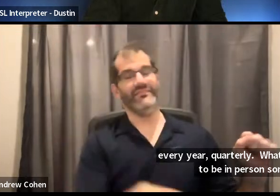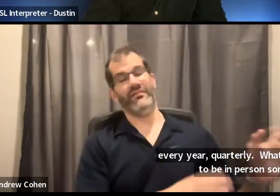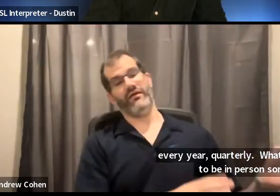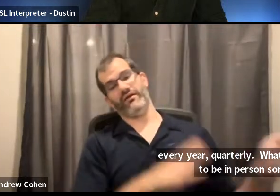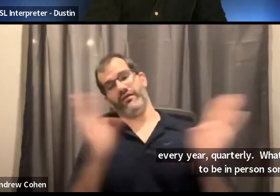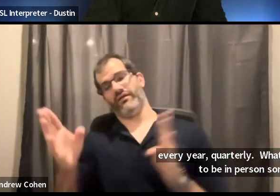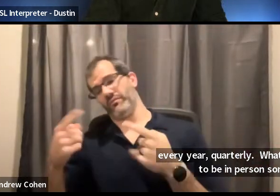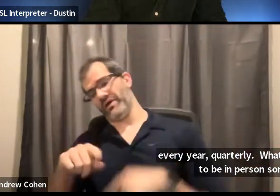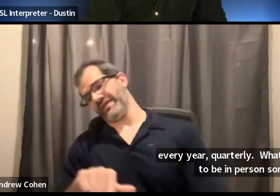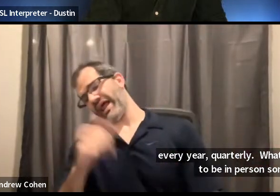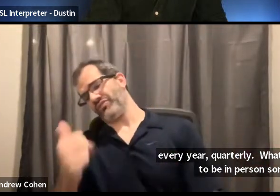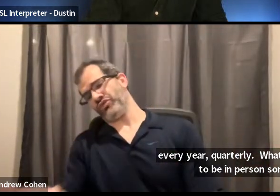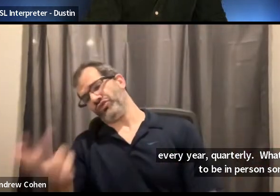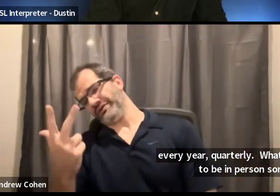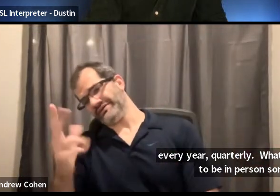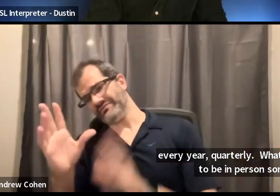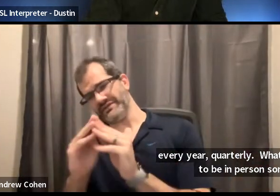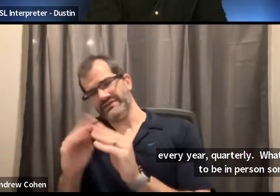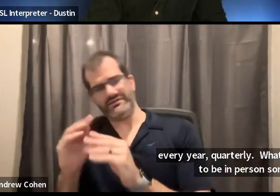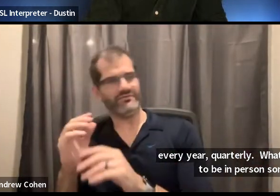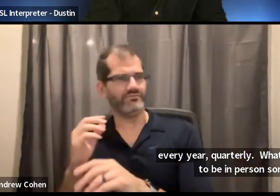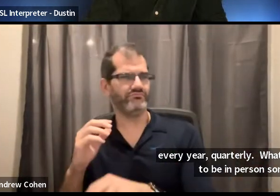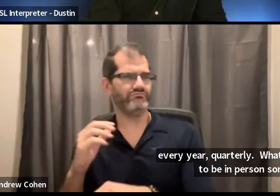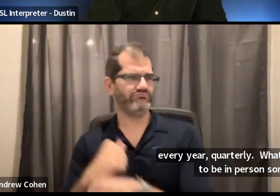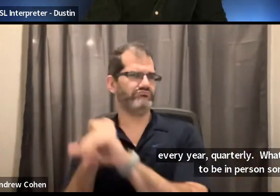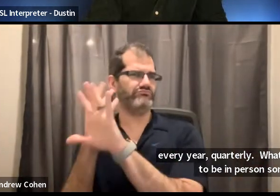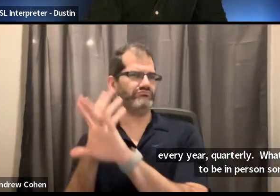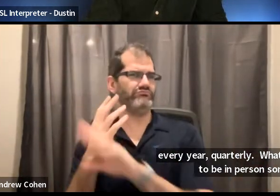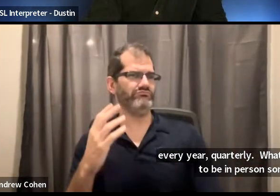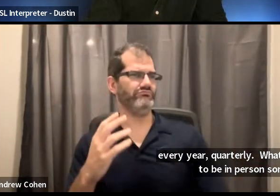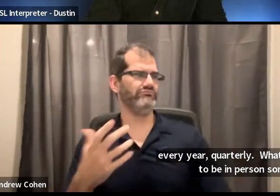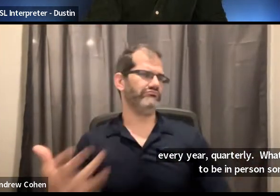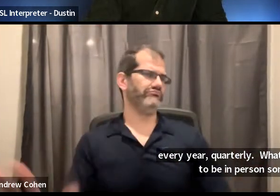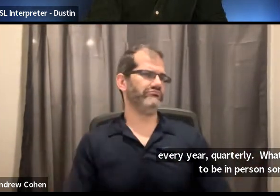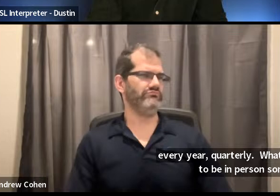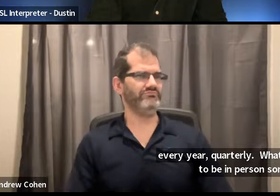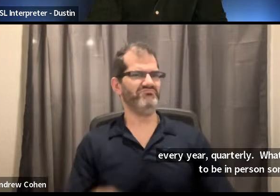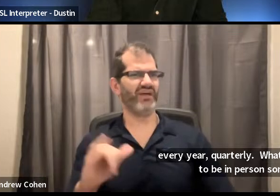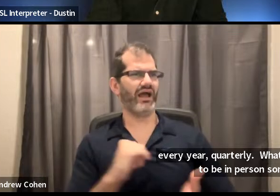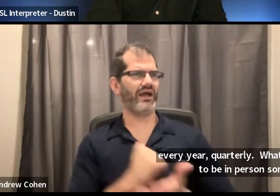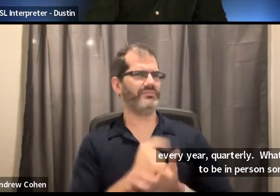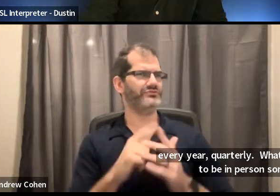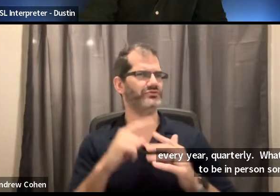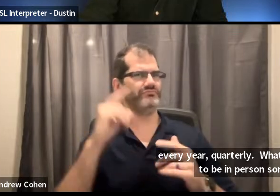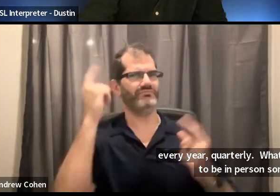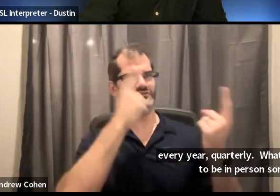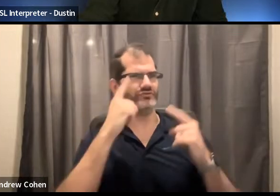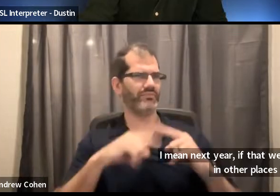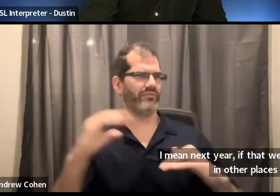Yuma, and then it could be in other places, but the other 3 meetings could be virtual?